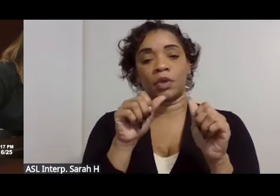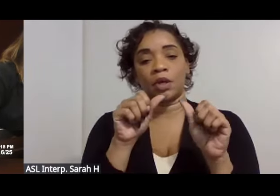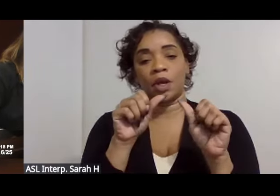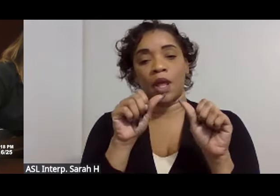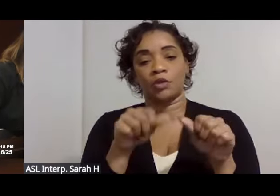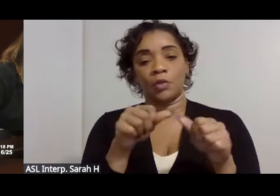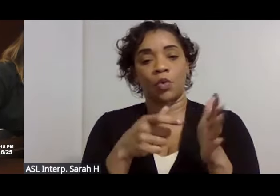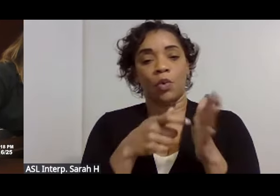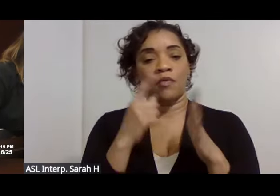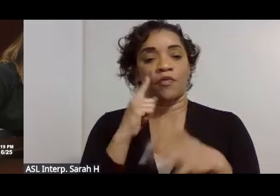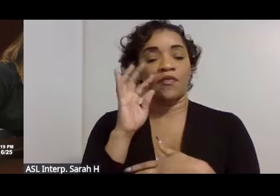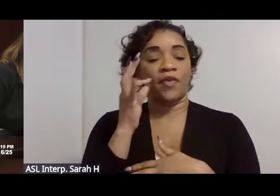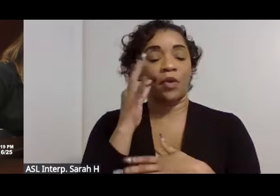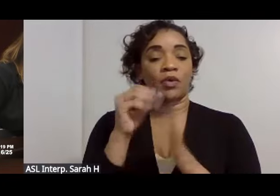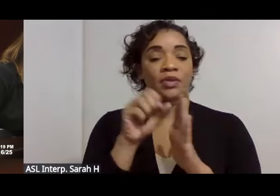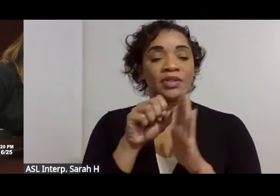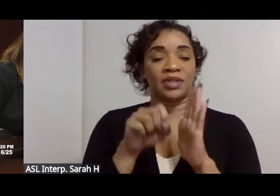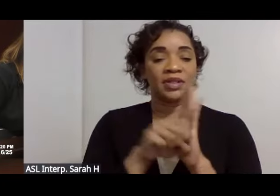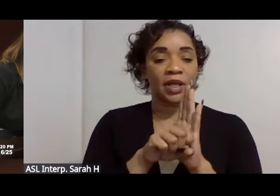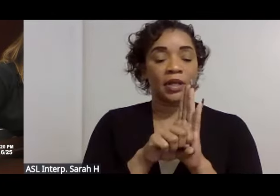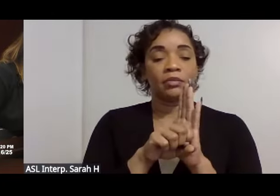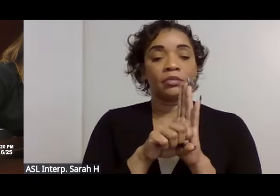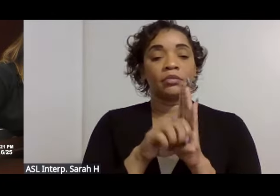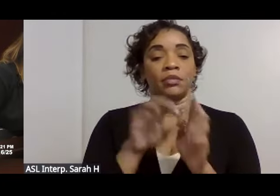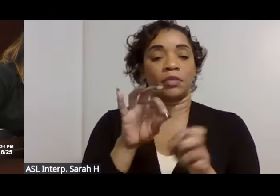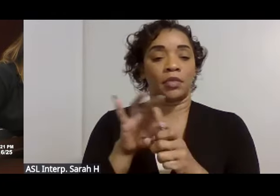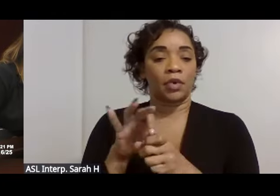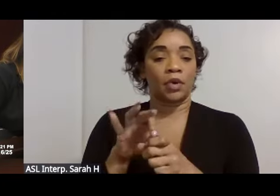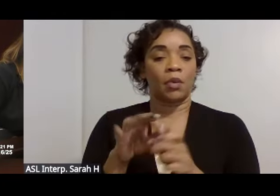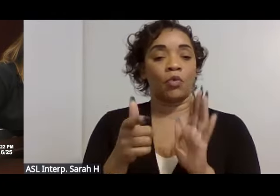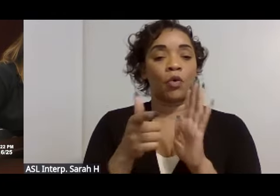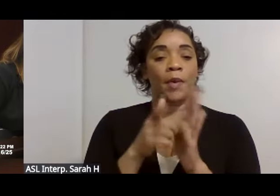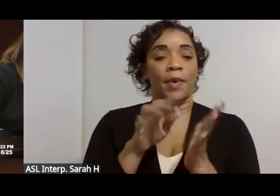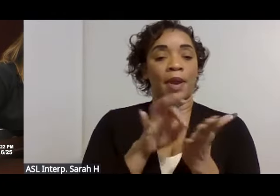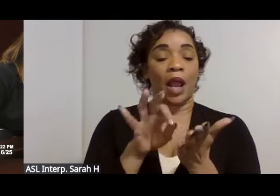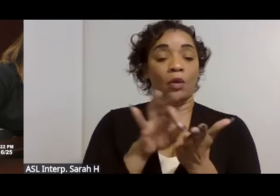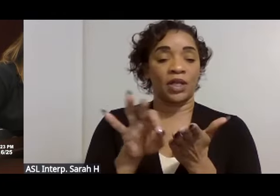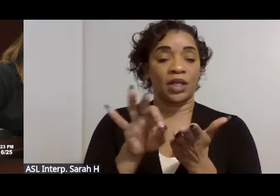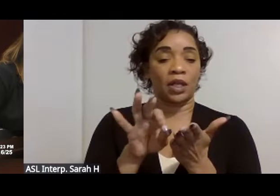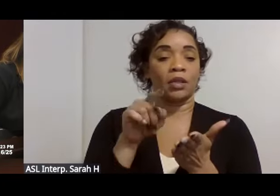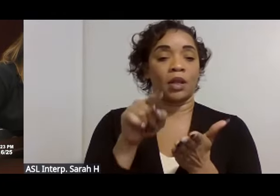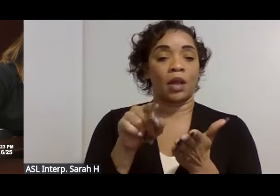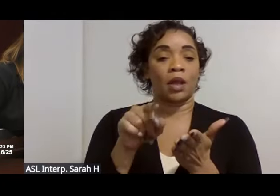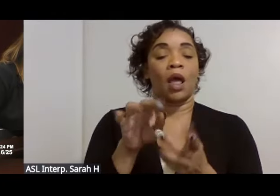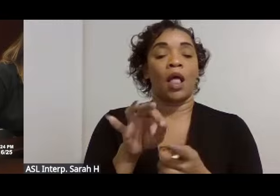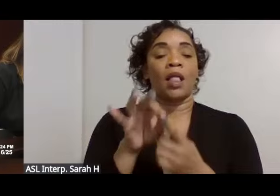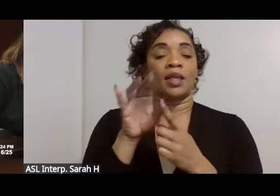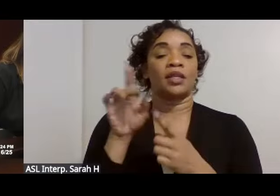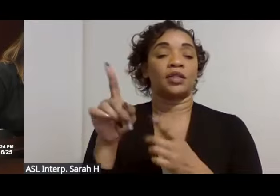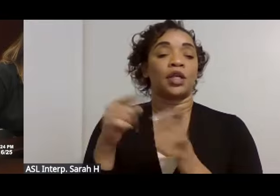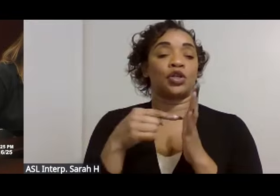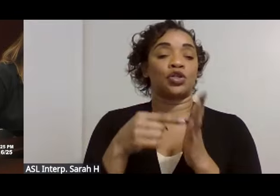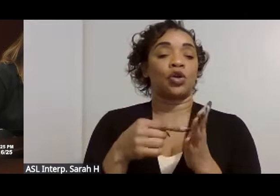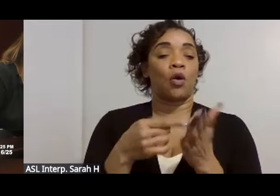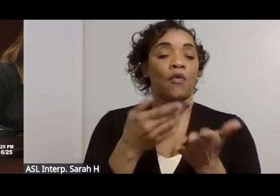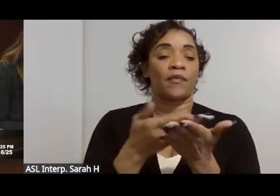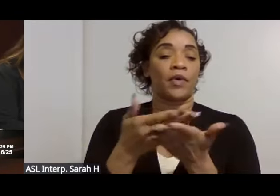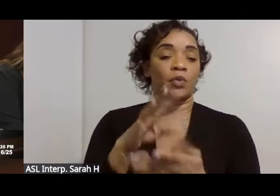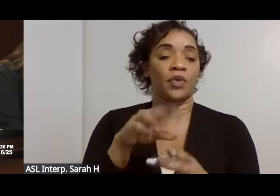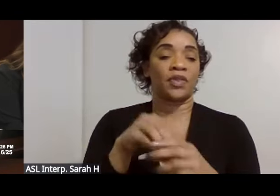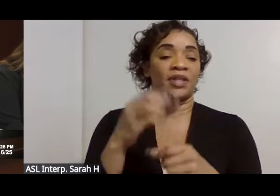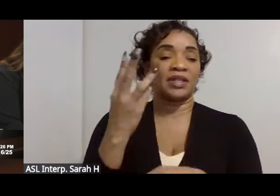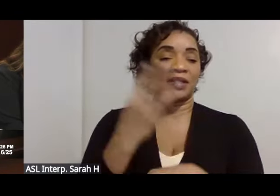unverified citizenship unless voters show documents to Secretary within 6 days post-election. For new registrations, require